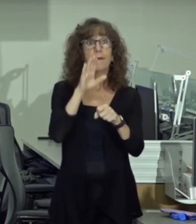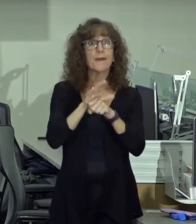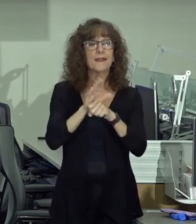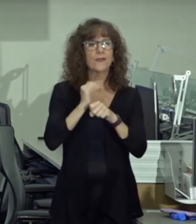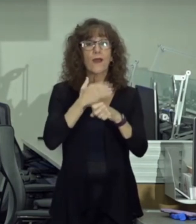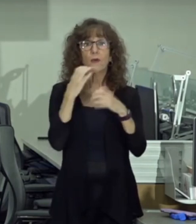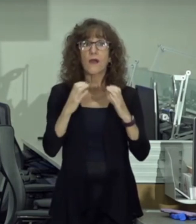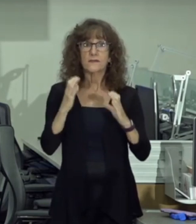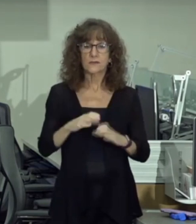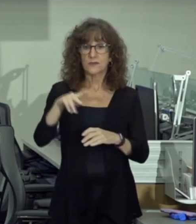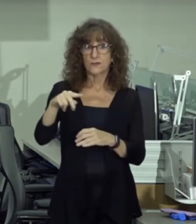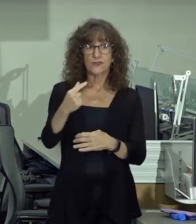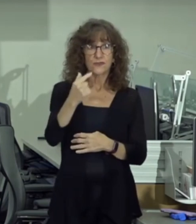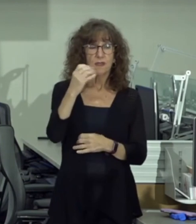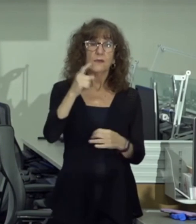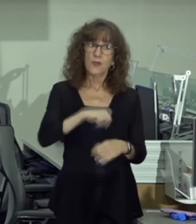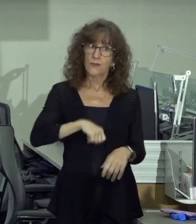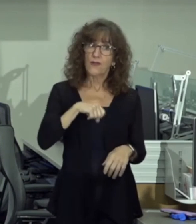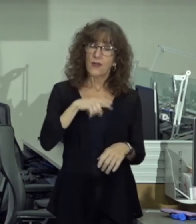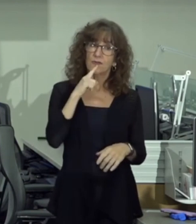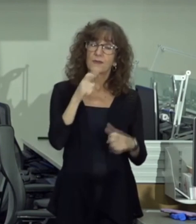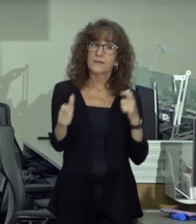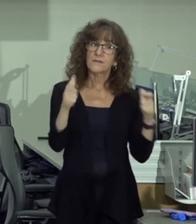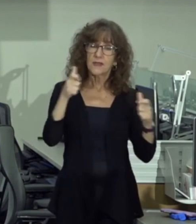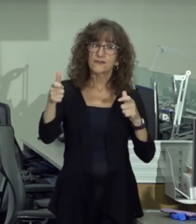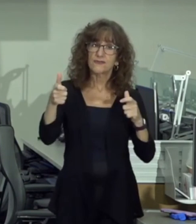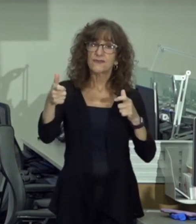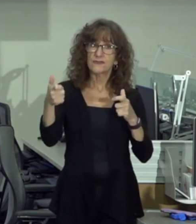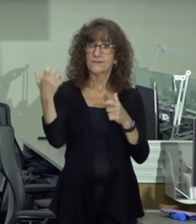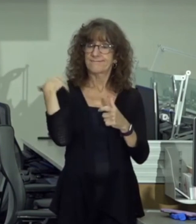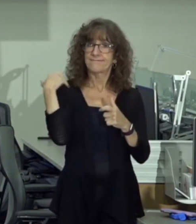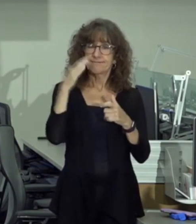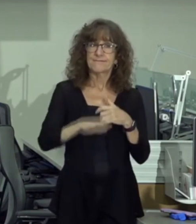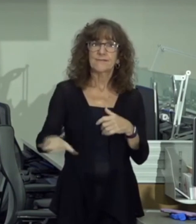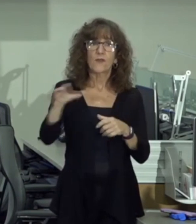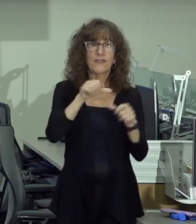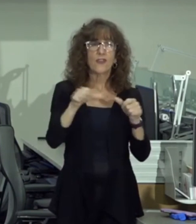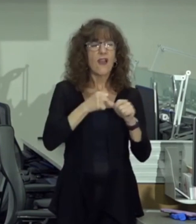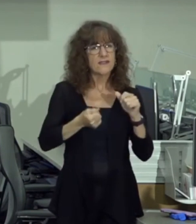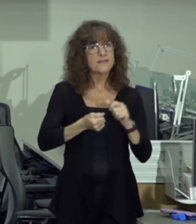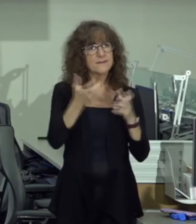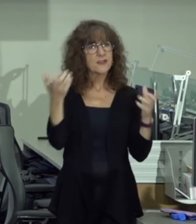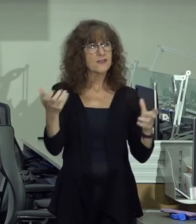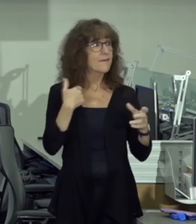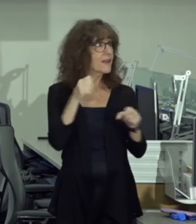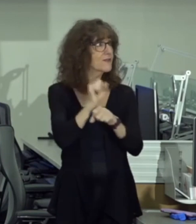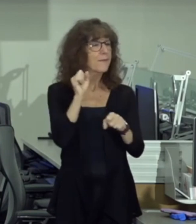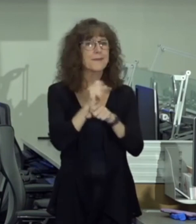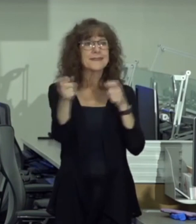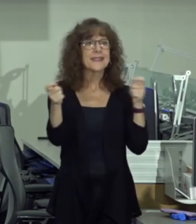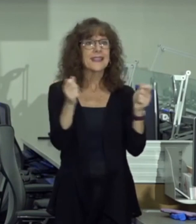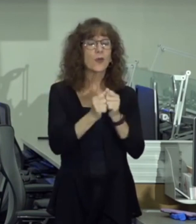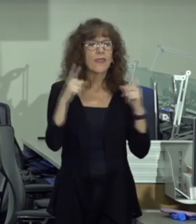our customers in Prince George's County, and we are proud to be a major employer in the region. I've spent much of my career dealing